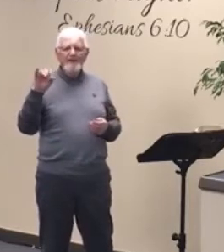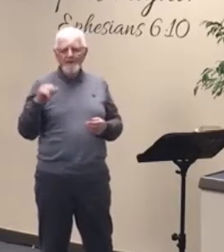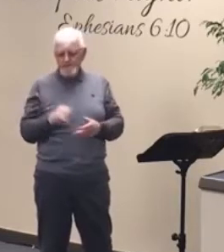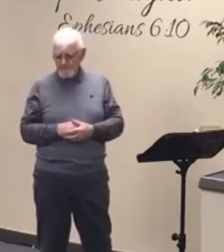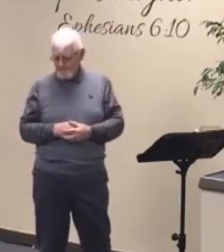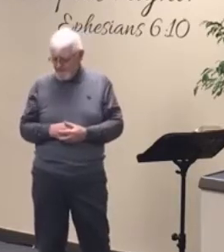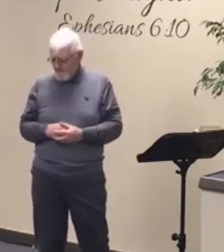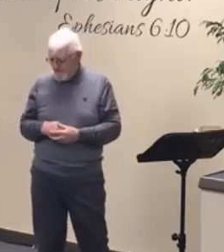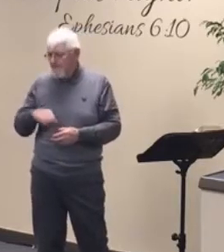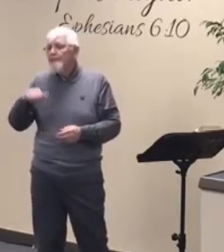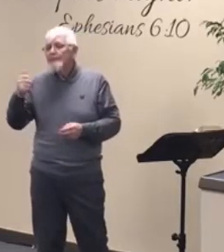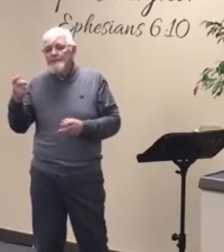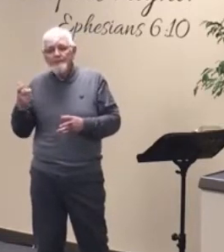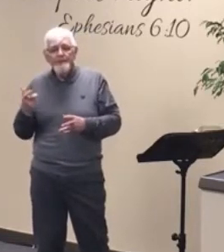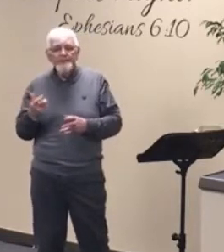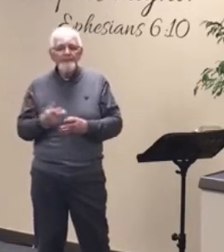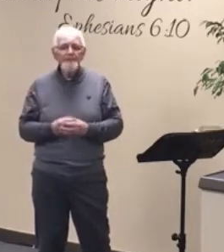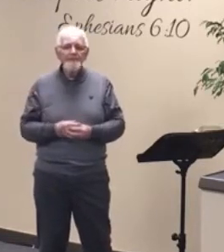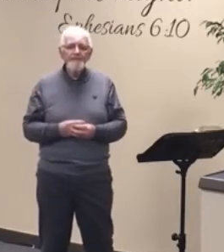But